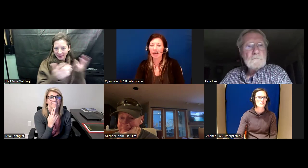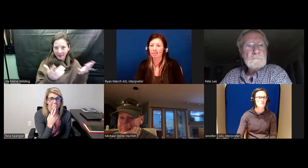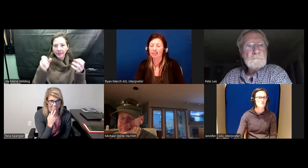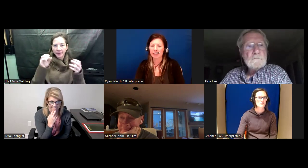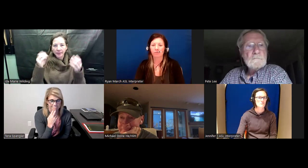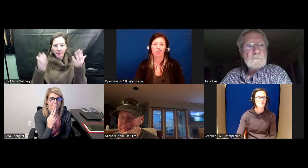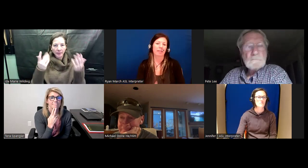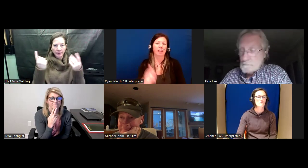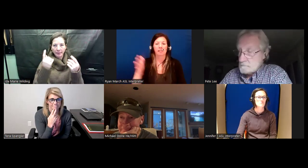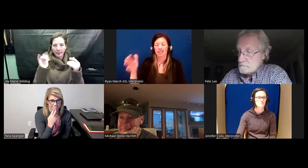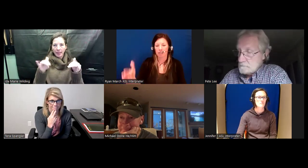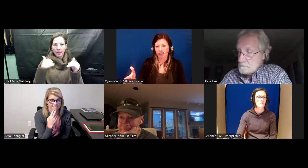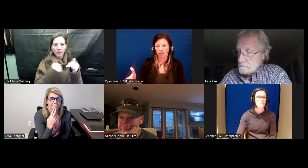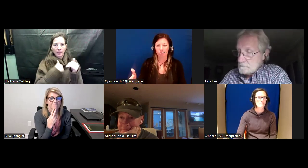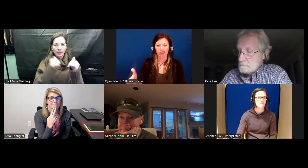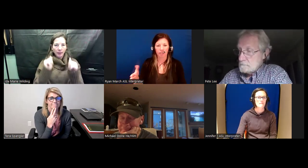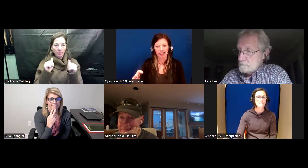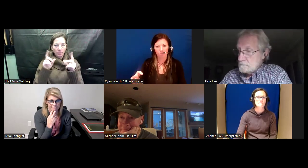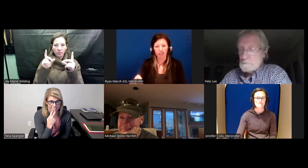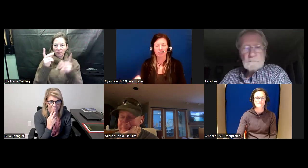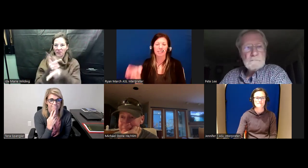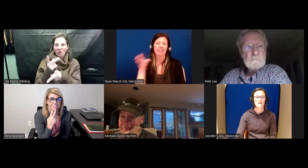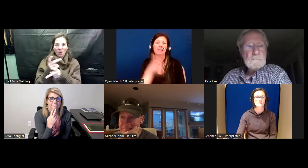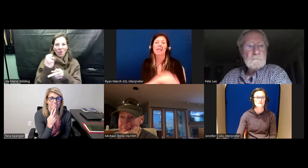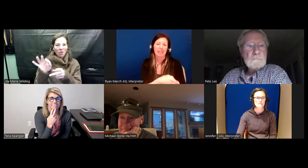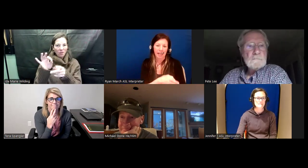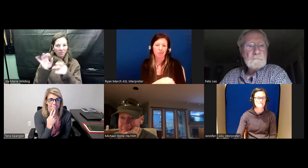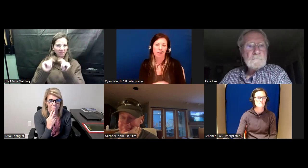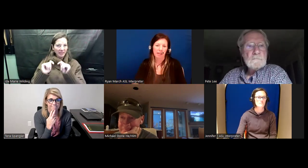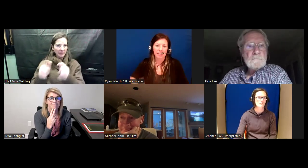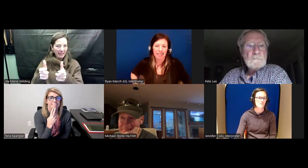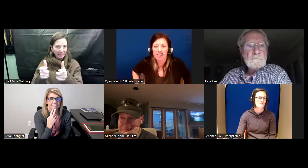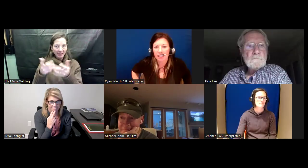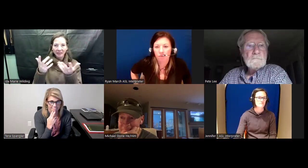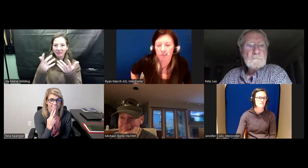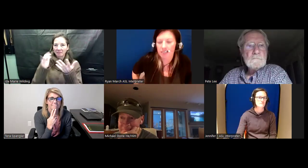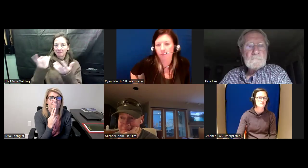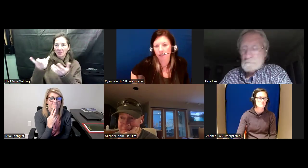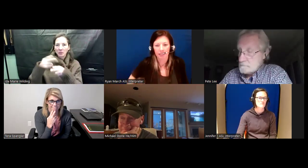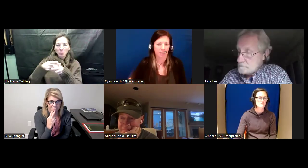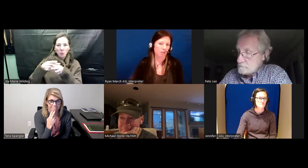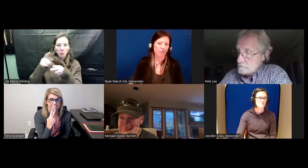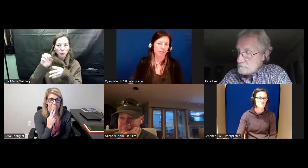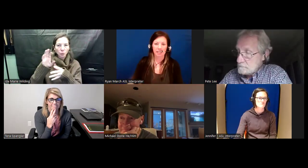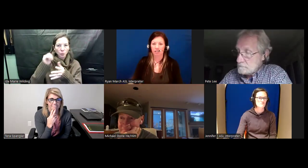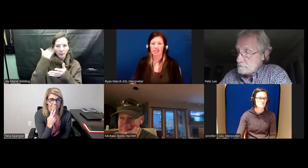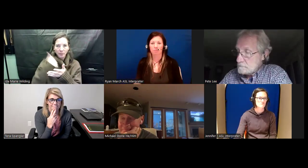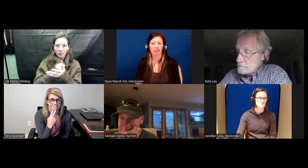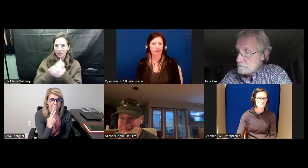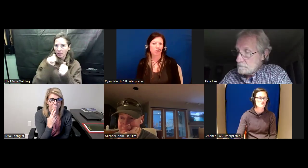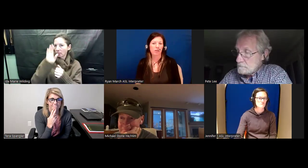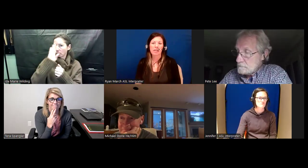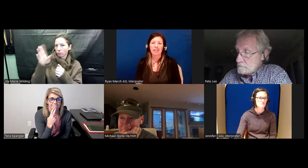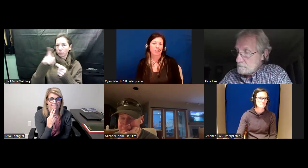a gap, I believe, with TODs with their signing proficiencies, as well as TVIs with their ability to read and understand